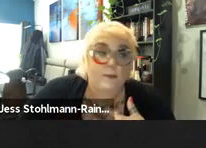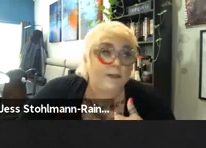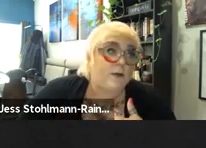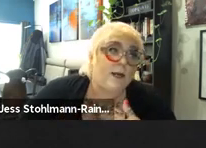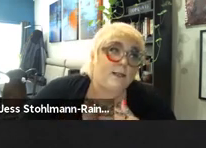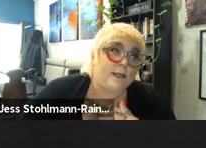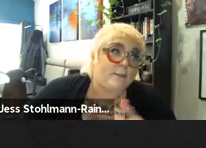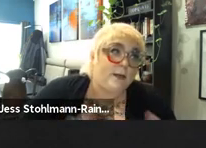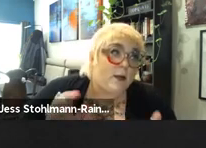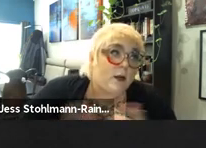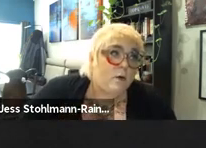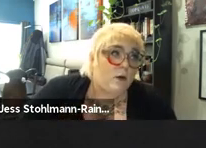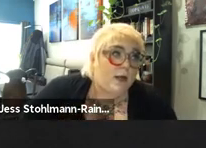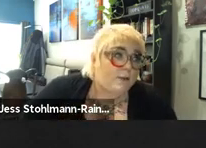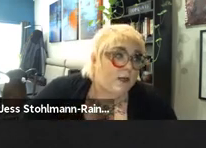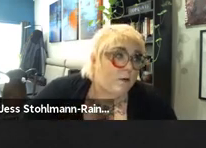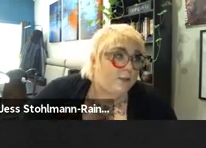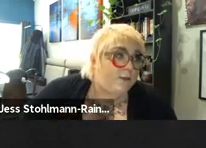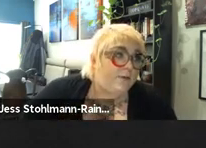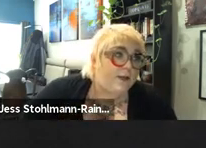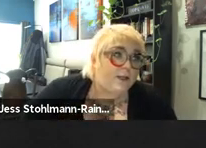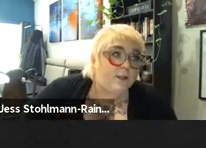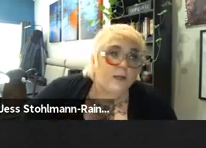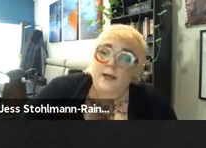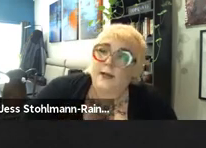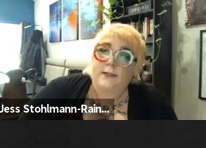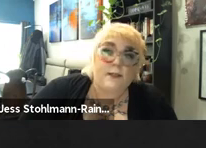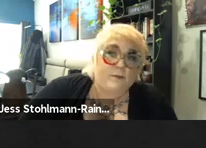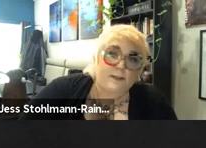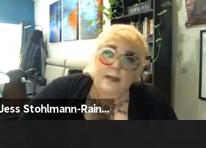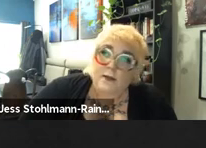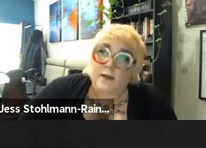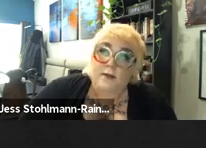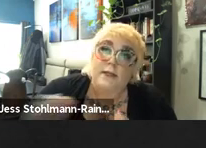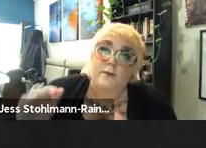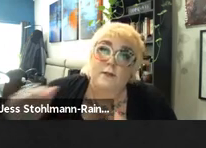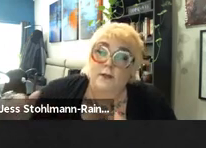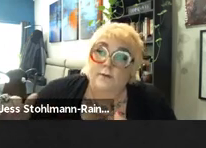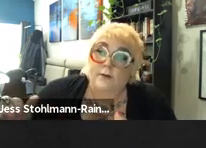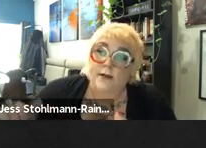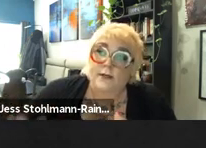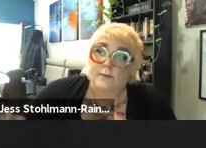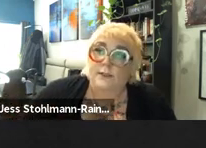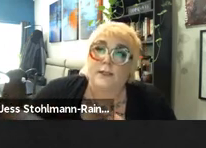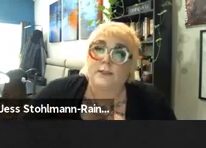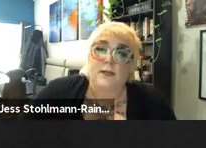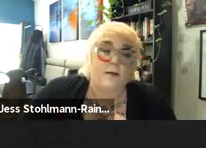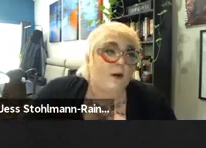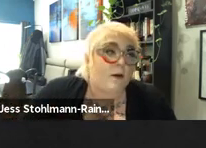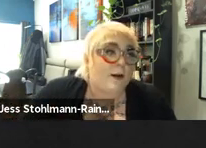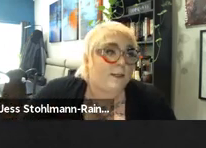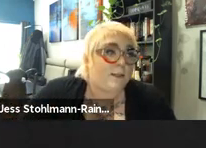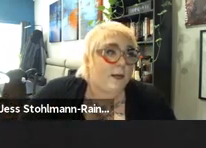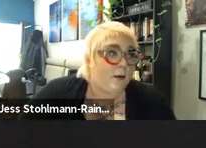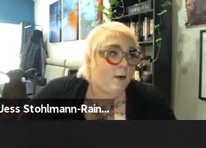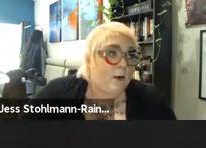we're not doing screening and assessment we're not using coercive interventions it is a different standard than least restrictive intervention which is the standard